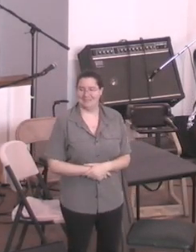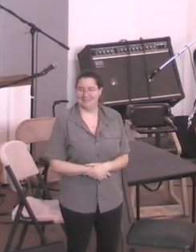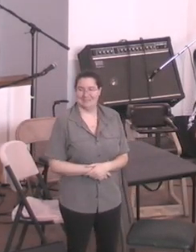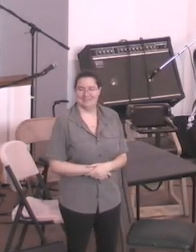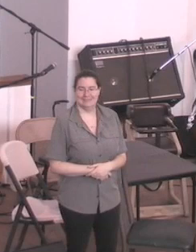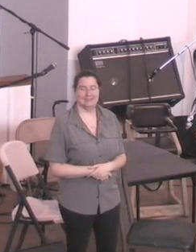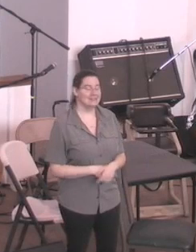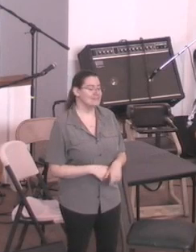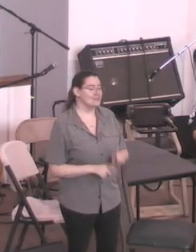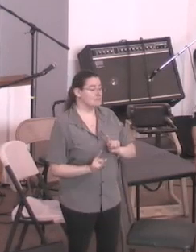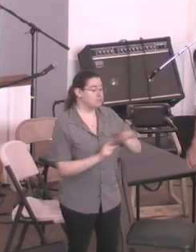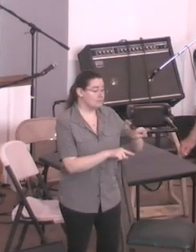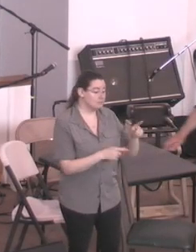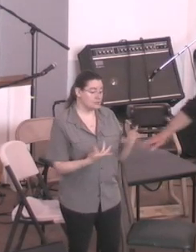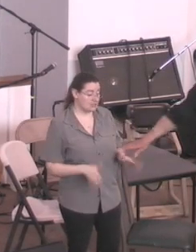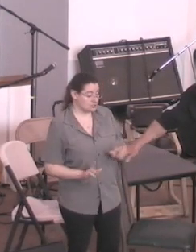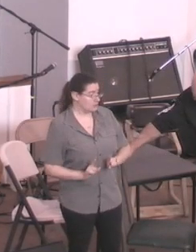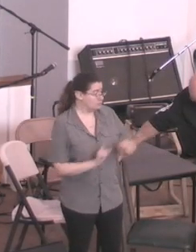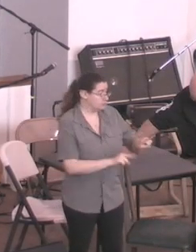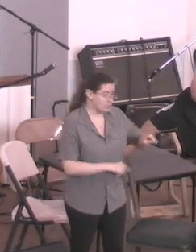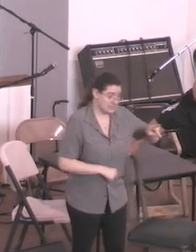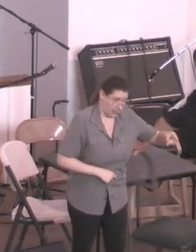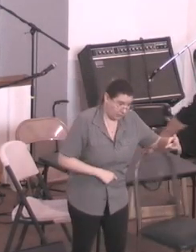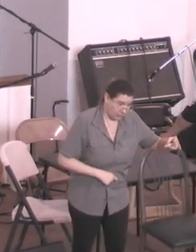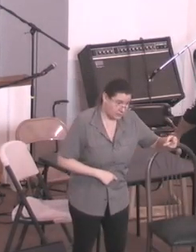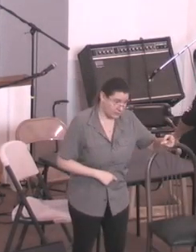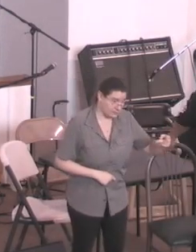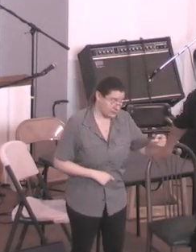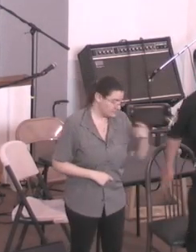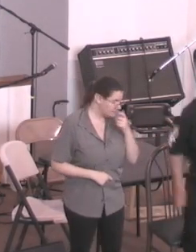So the second time I'm there, thanks, Noan,